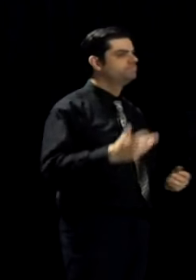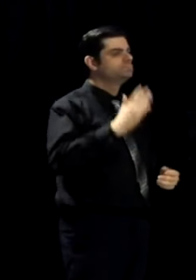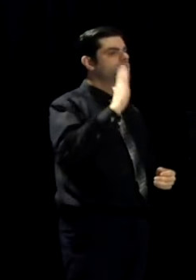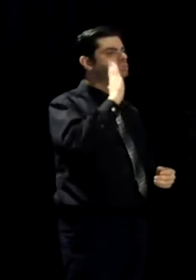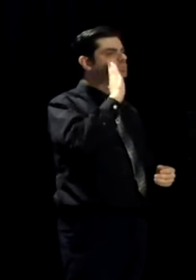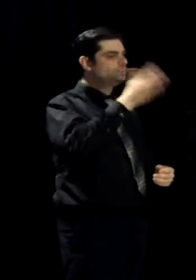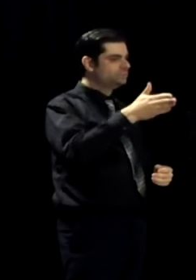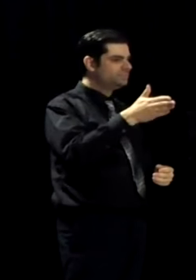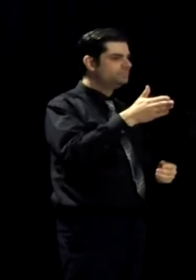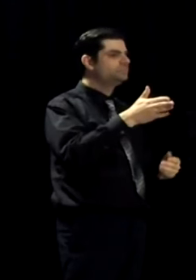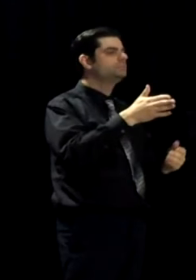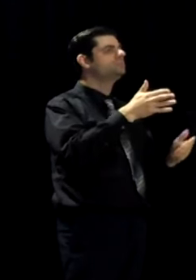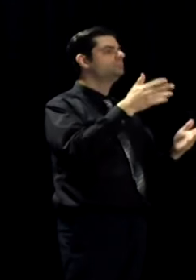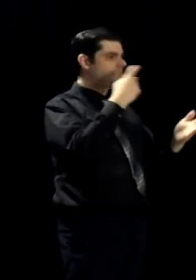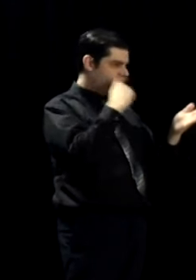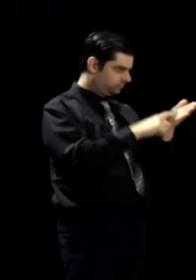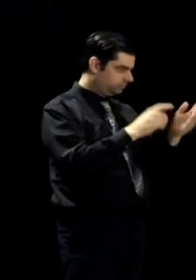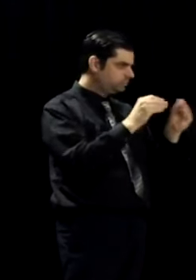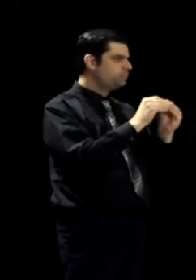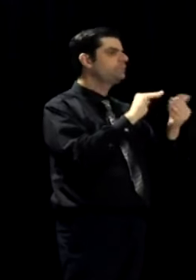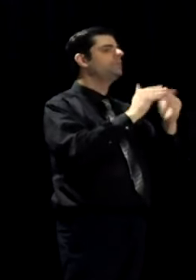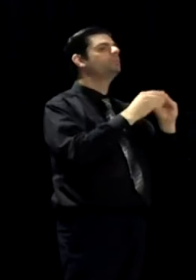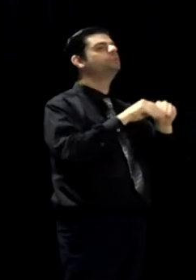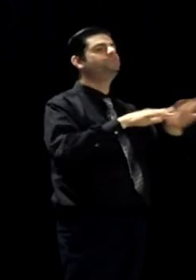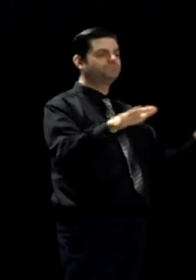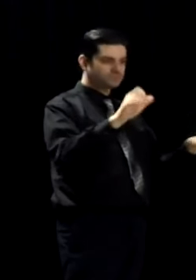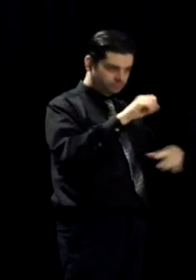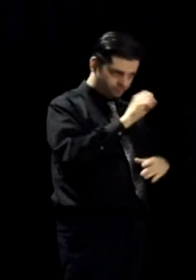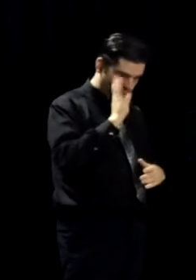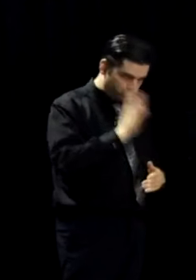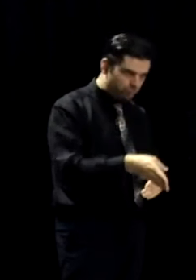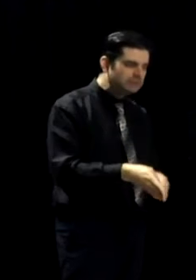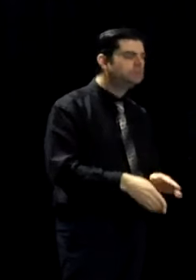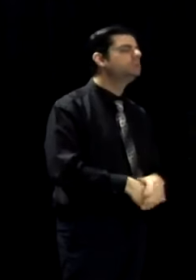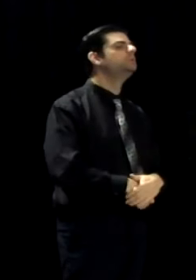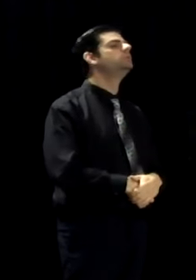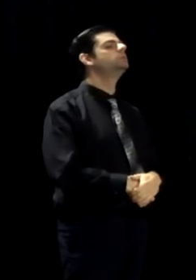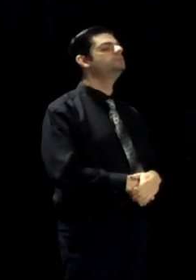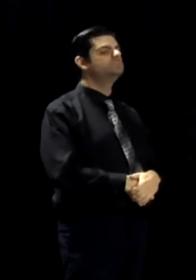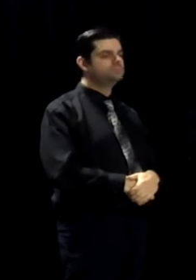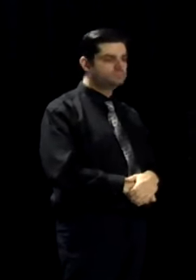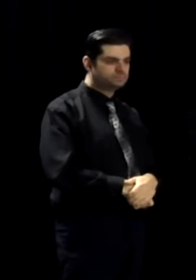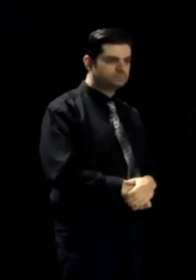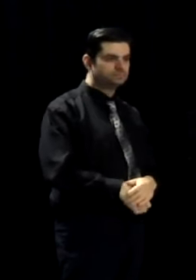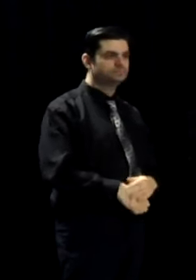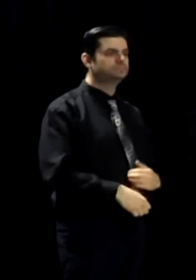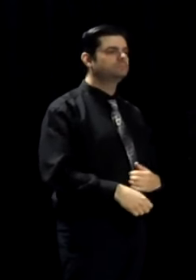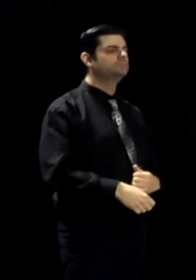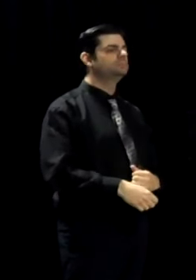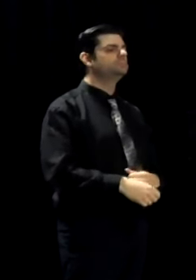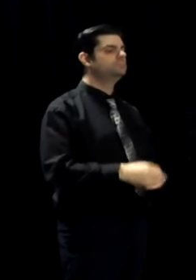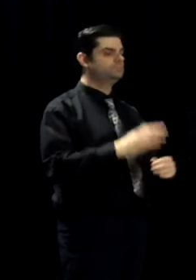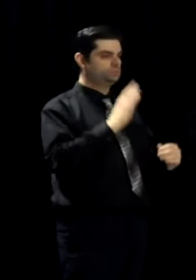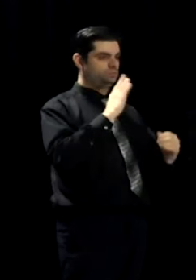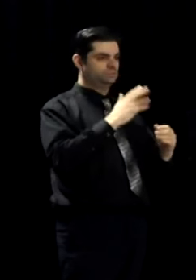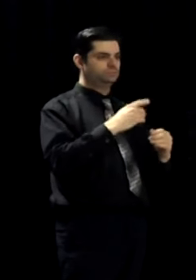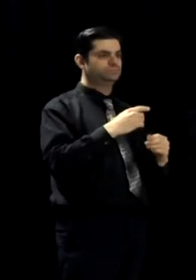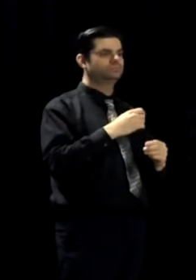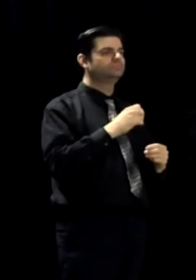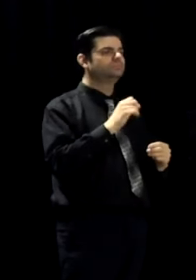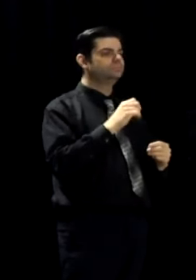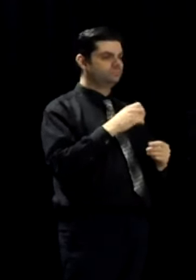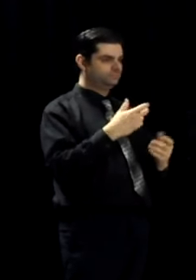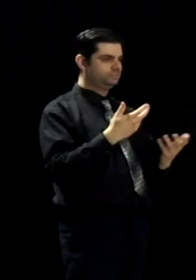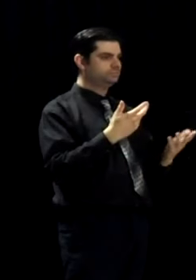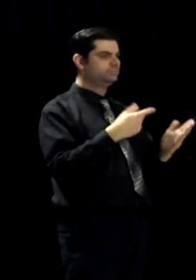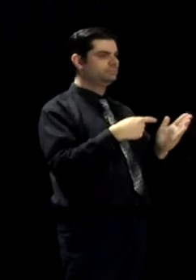share examples with the community so they can be cognizant and a reminder that the virus is here and doing things